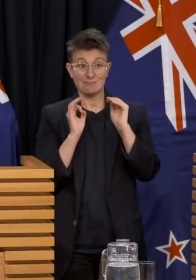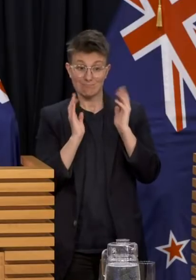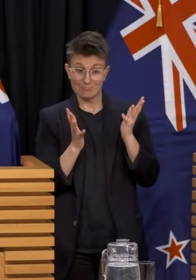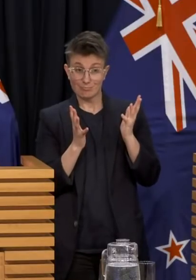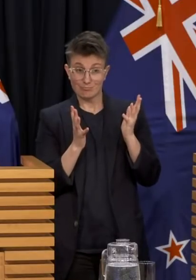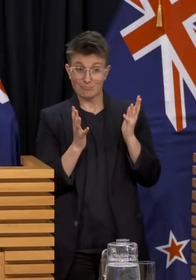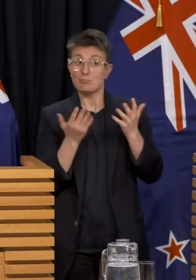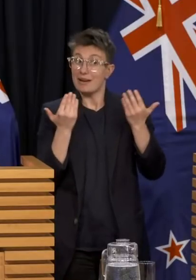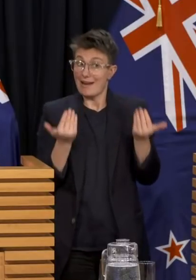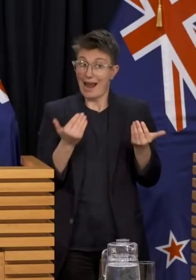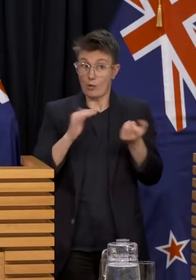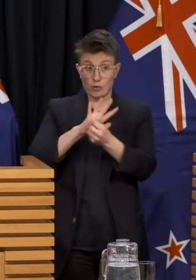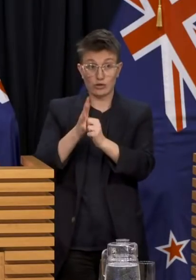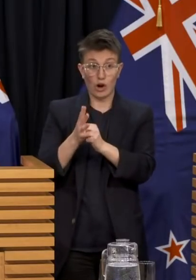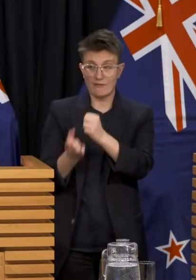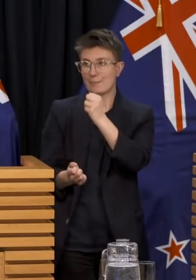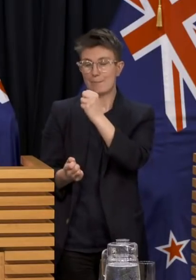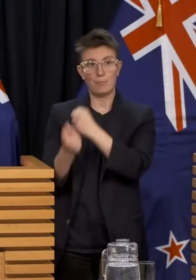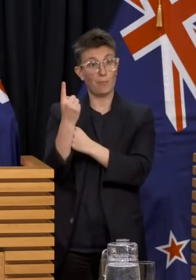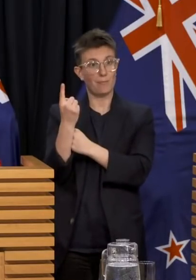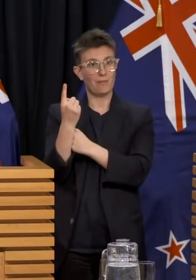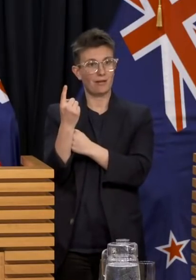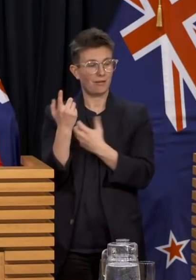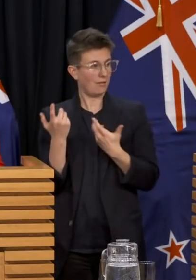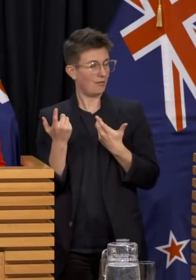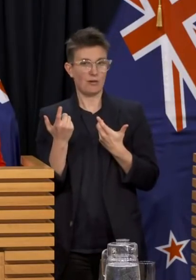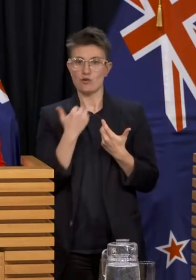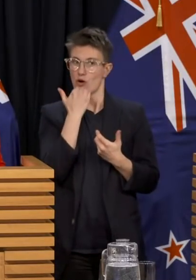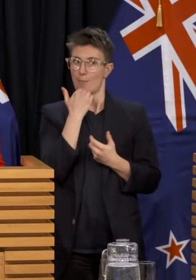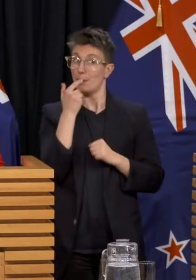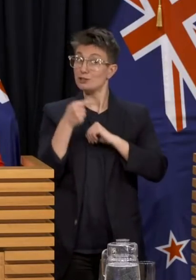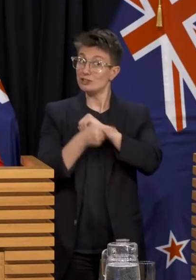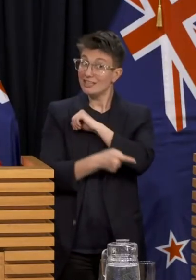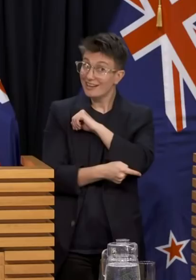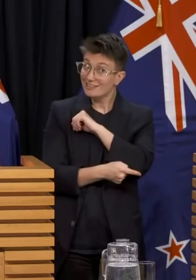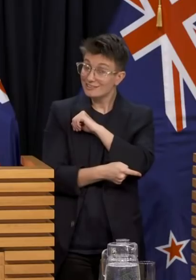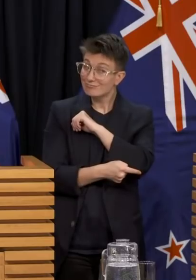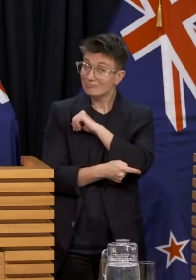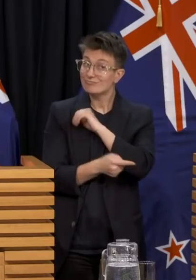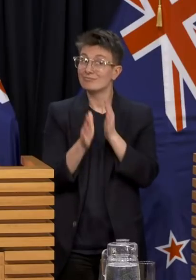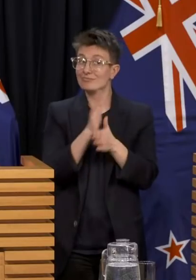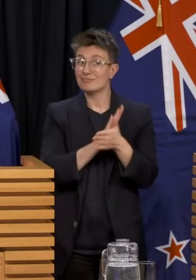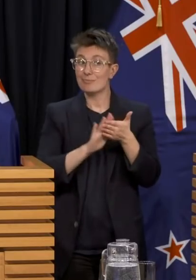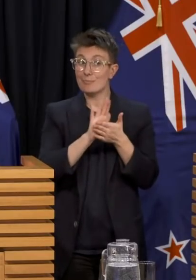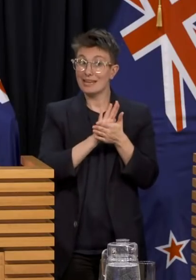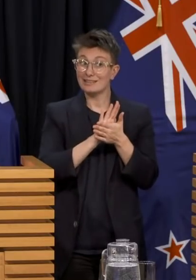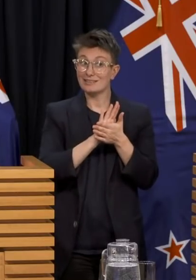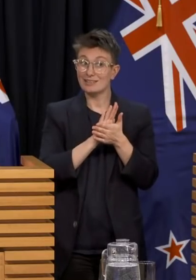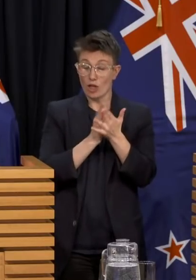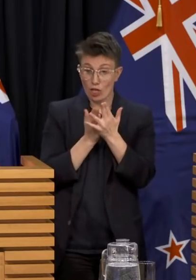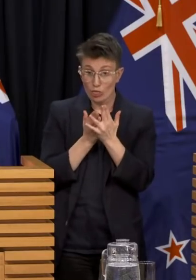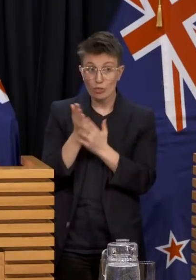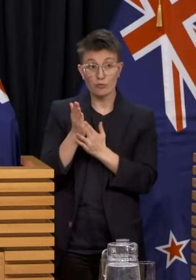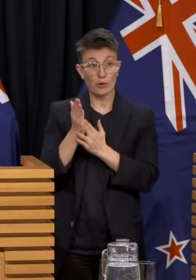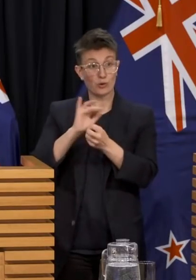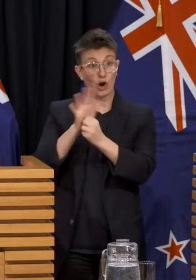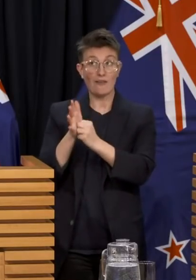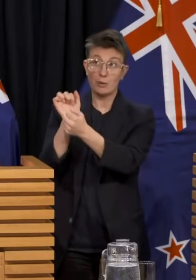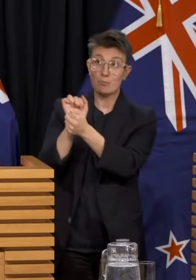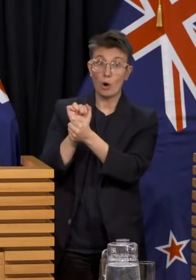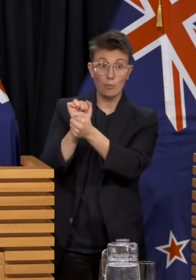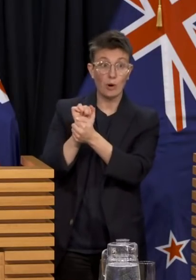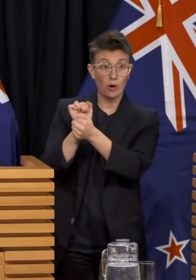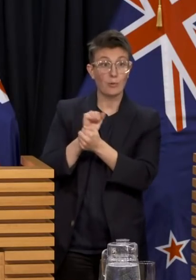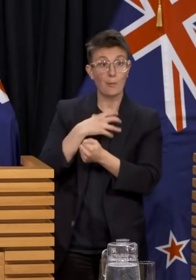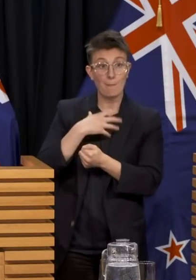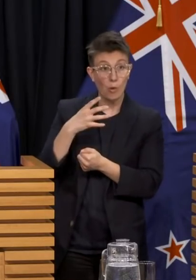day of COVID arrived, we are now in a position where even at its peak, we will have debt levels lower than some of those countries in the